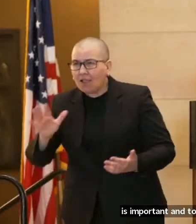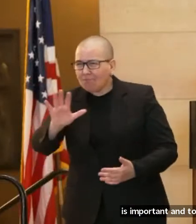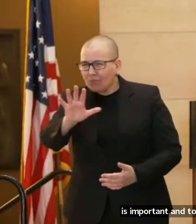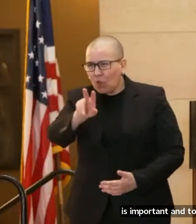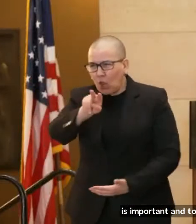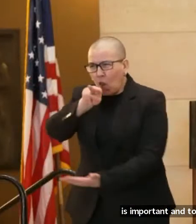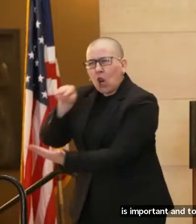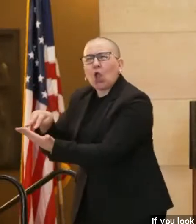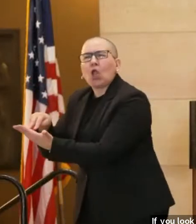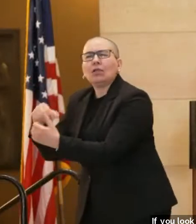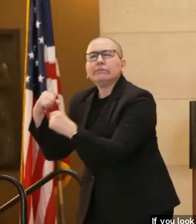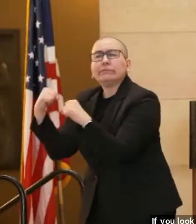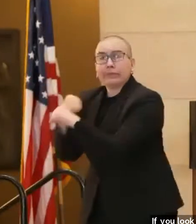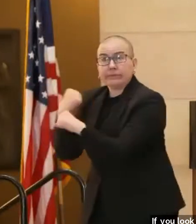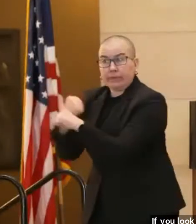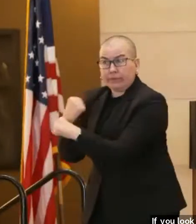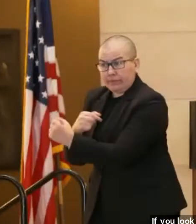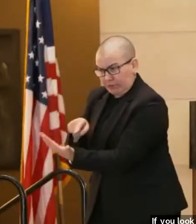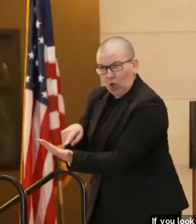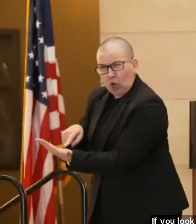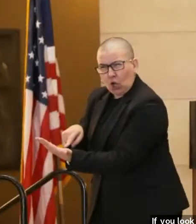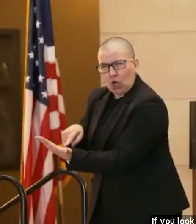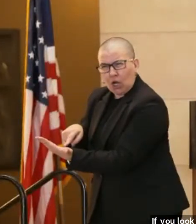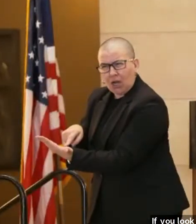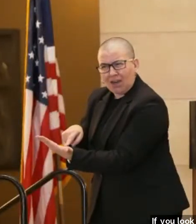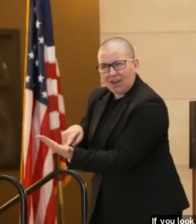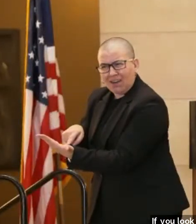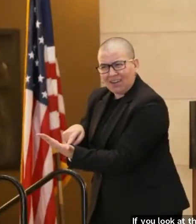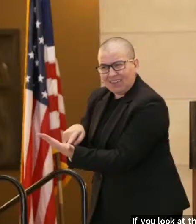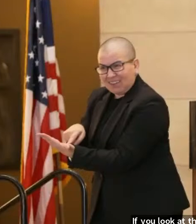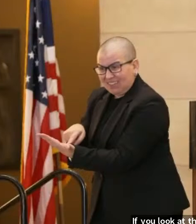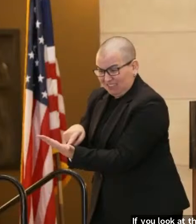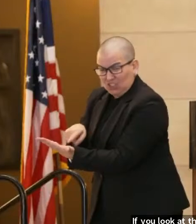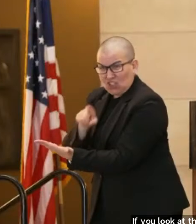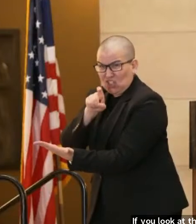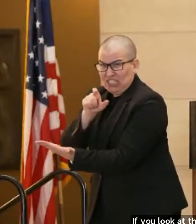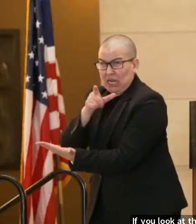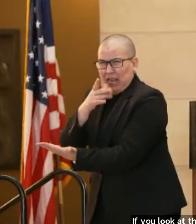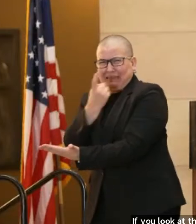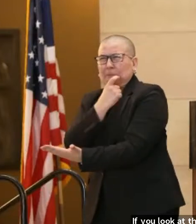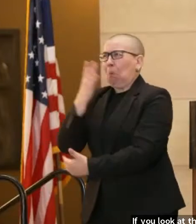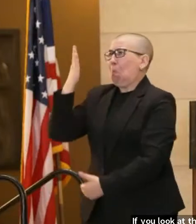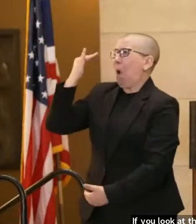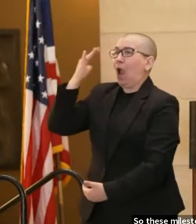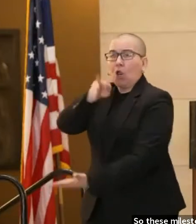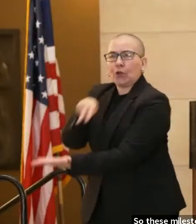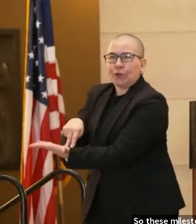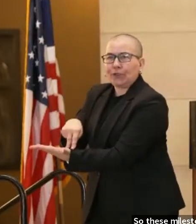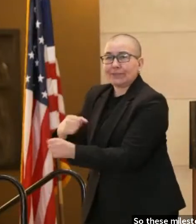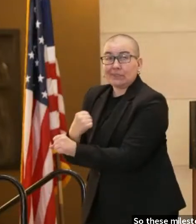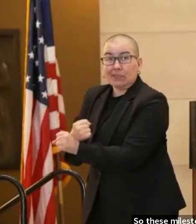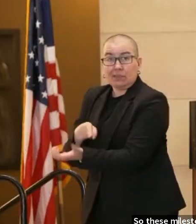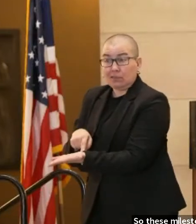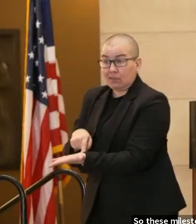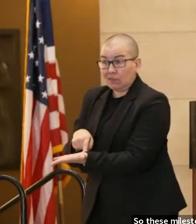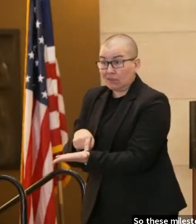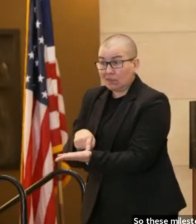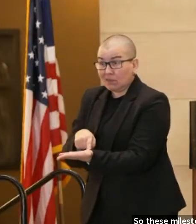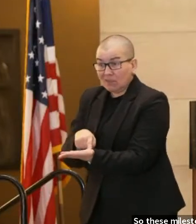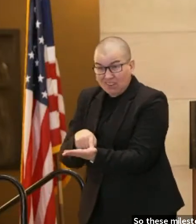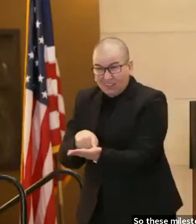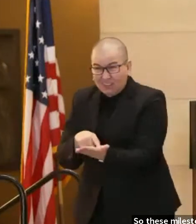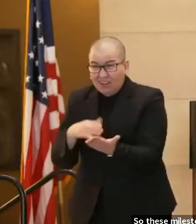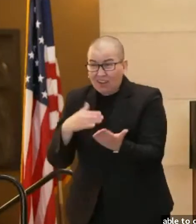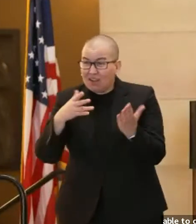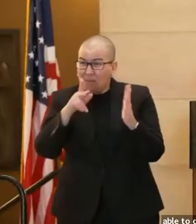wouldn't ask that question. So these milestones highlight, I think, what we've been able to do as good policy because it has